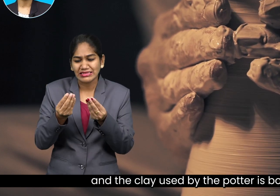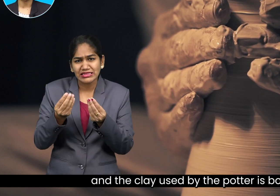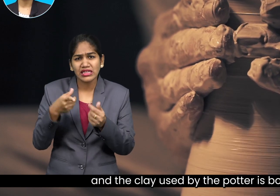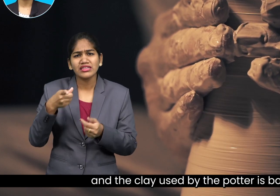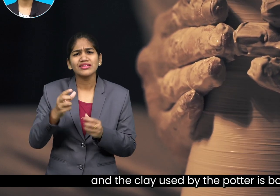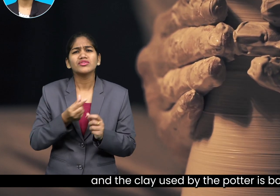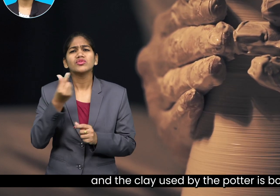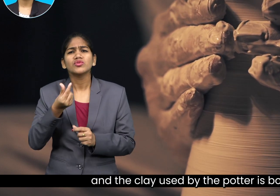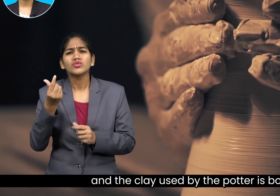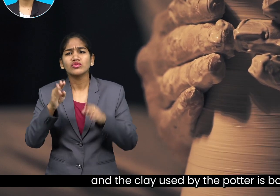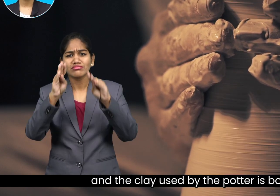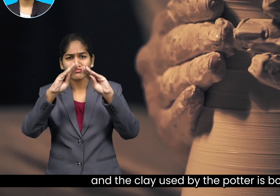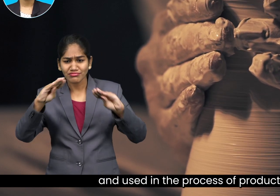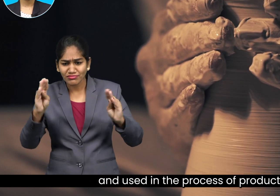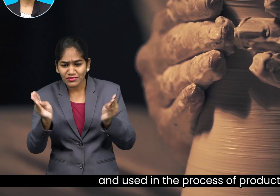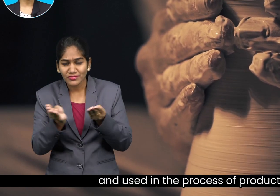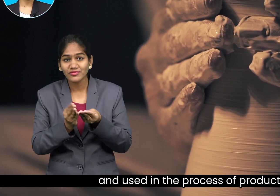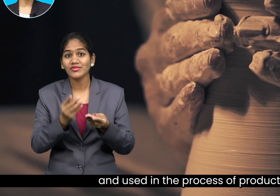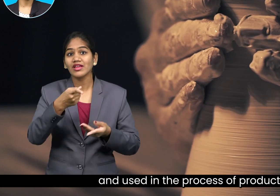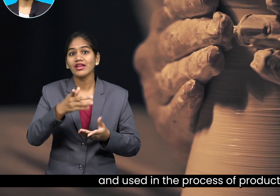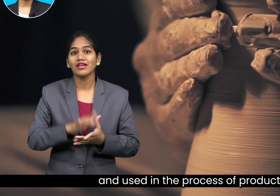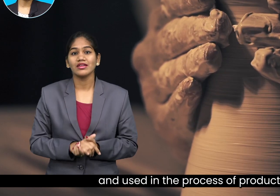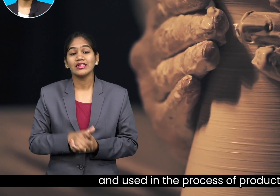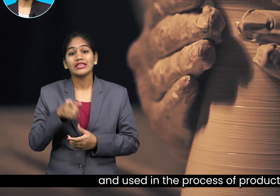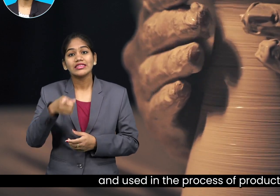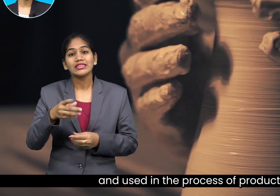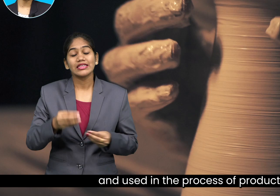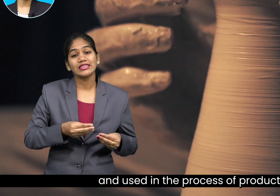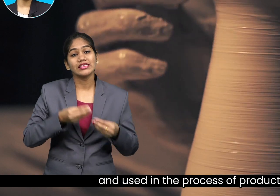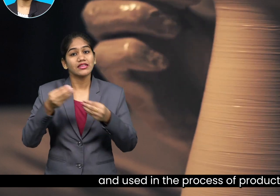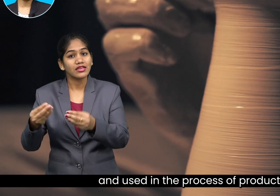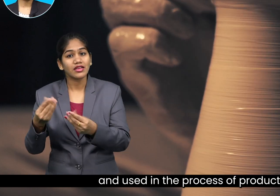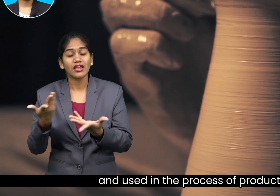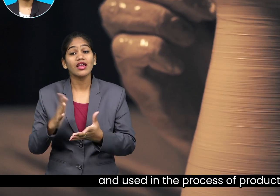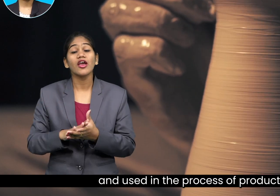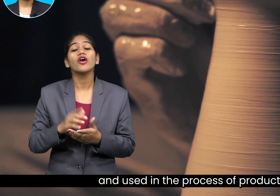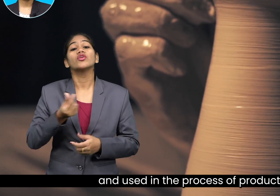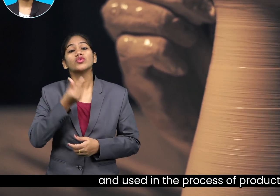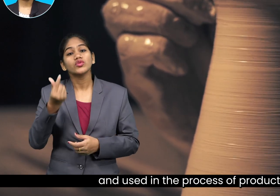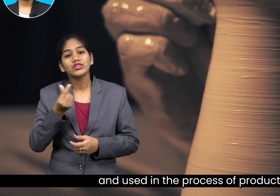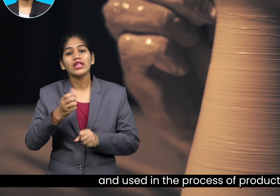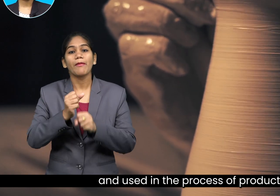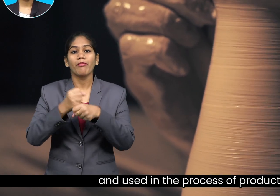is bought and used in the process of production.